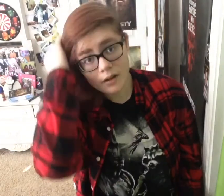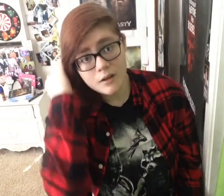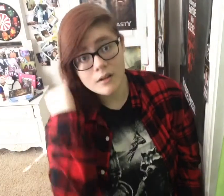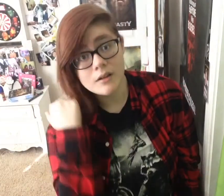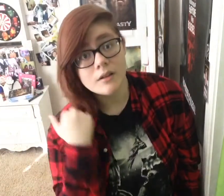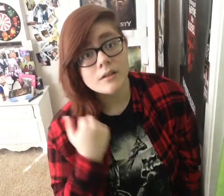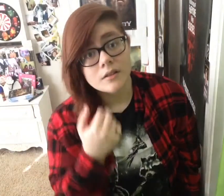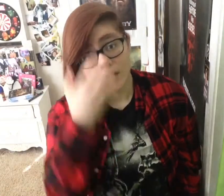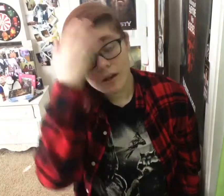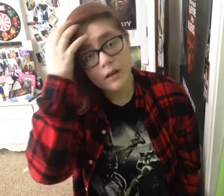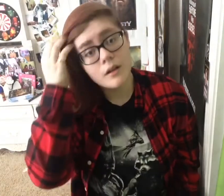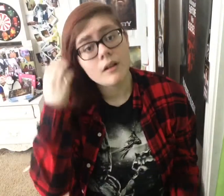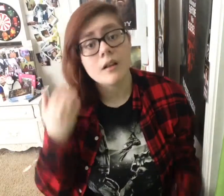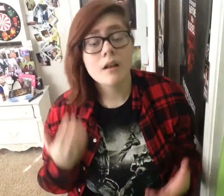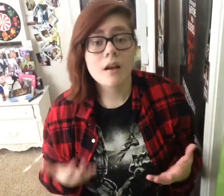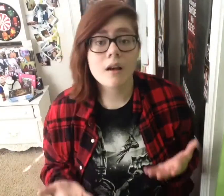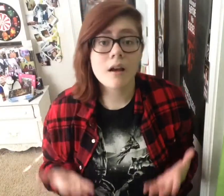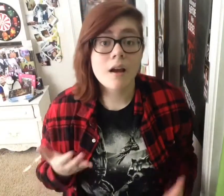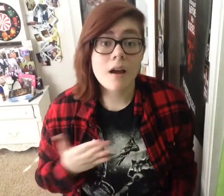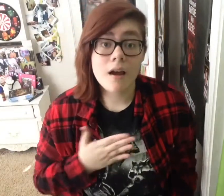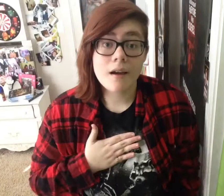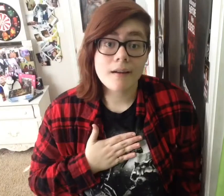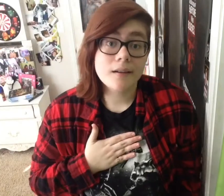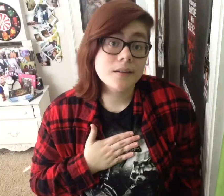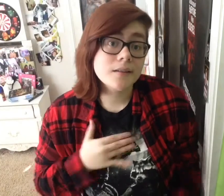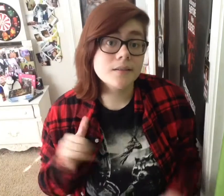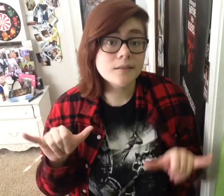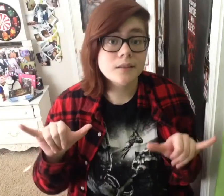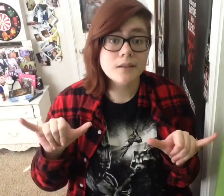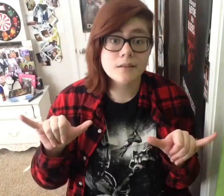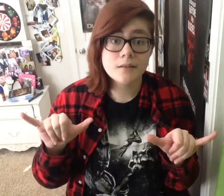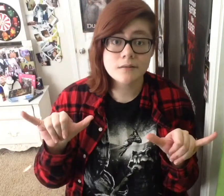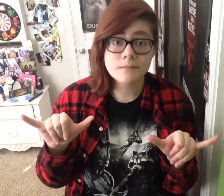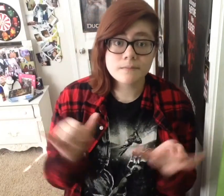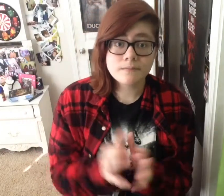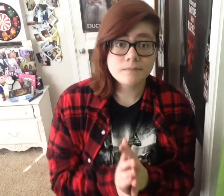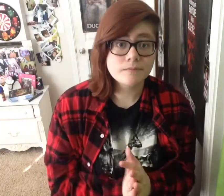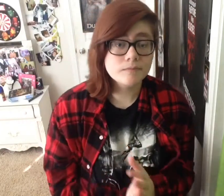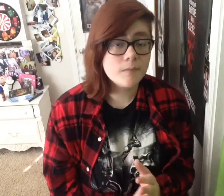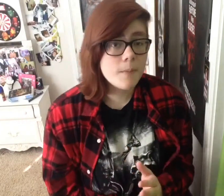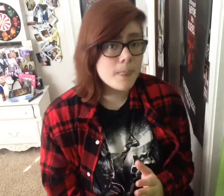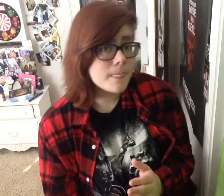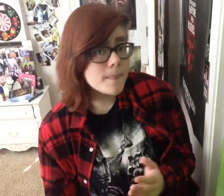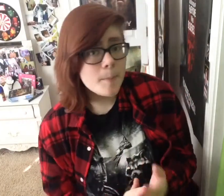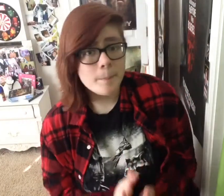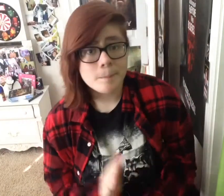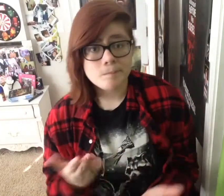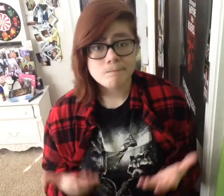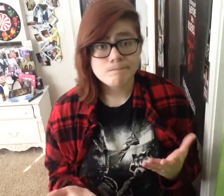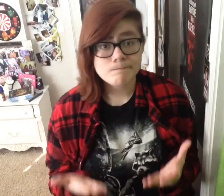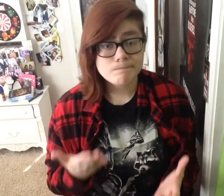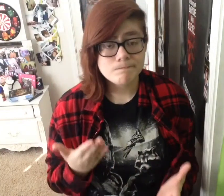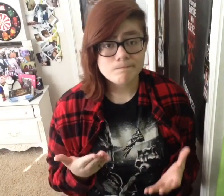Shall I stay? Would it be